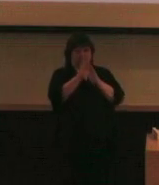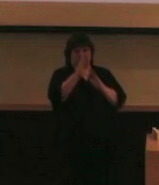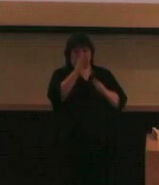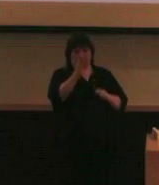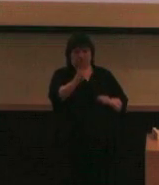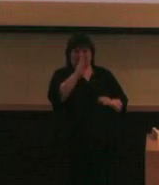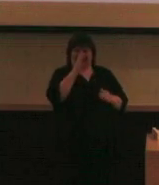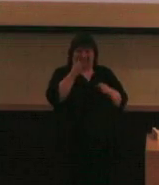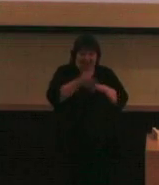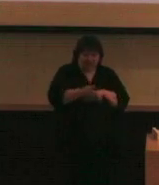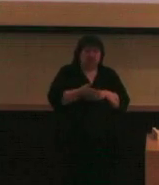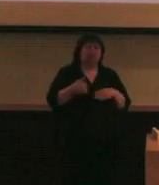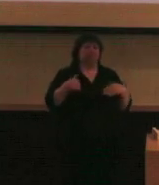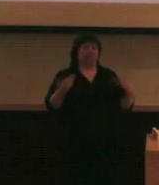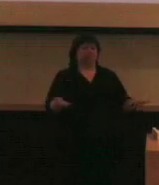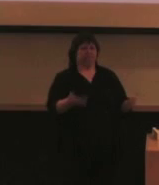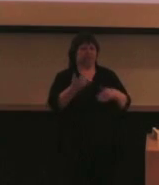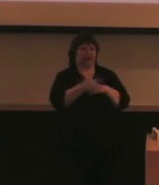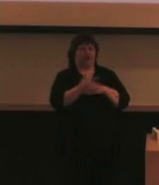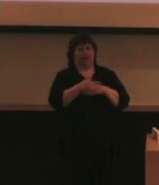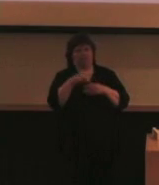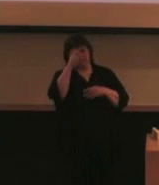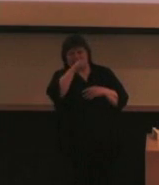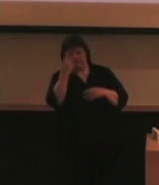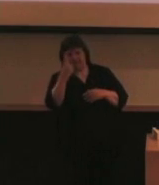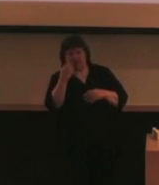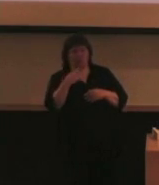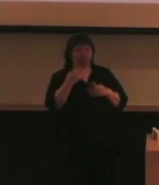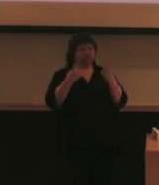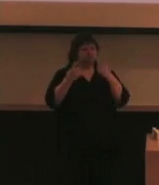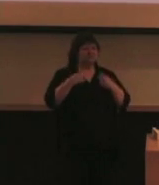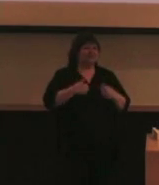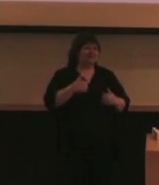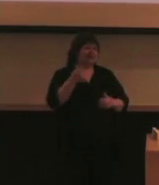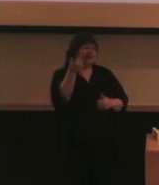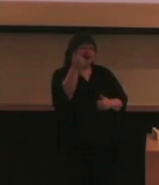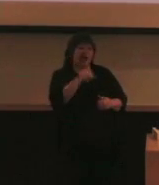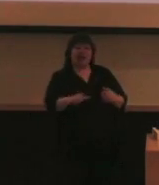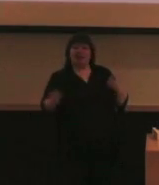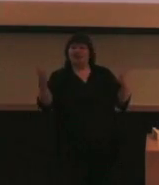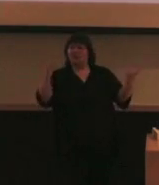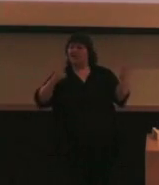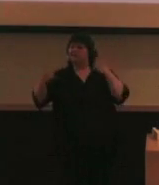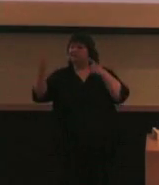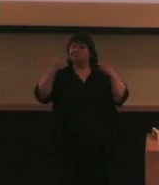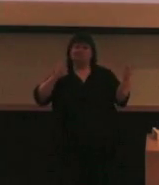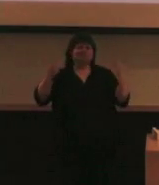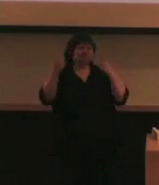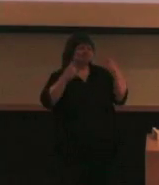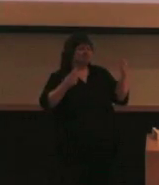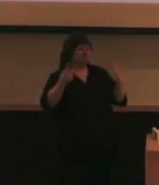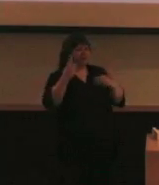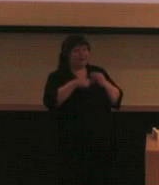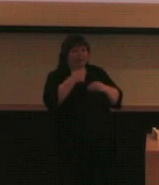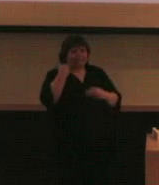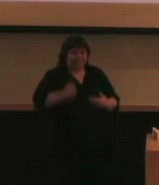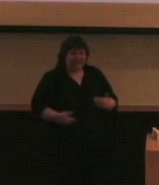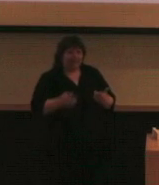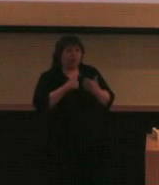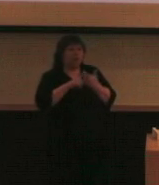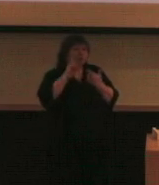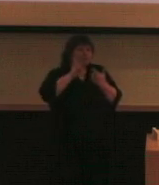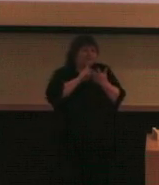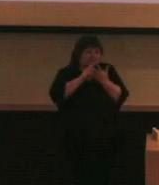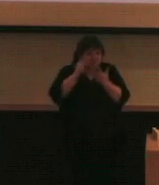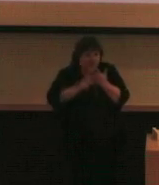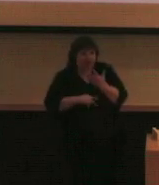questions after this point, in case you missed something. But anyways, is there any questions that you would like to know about me or the program